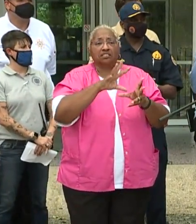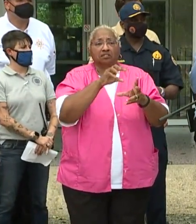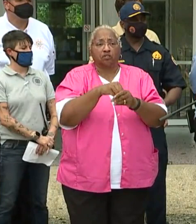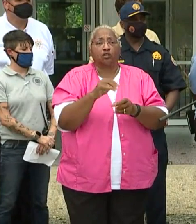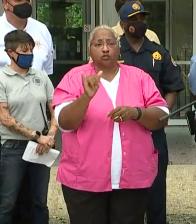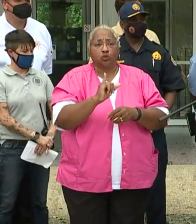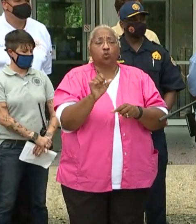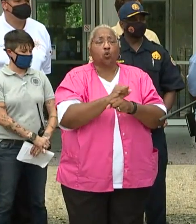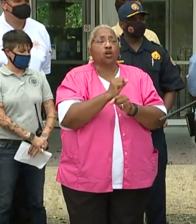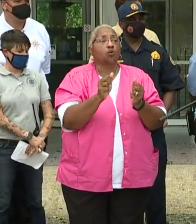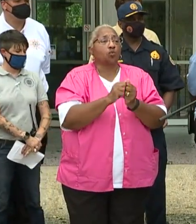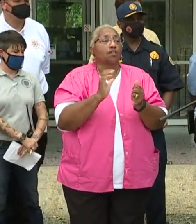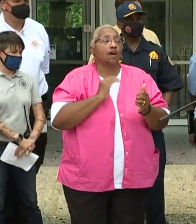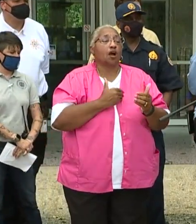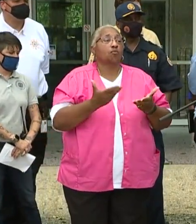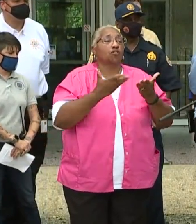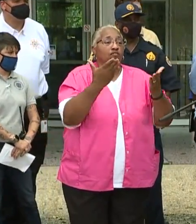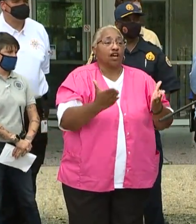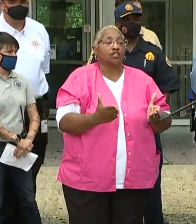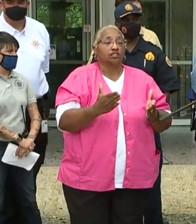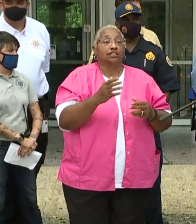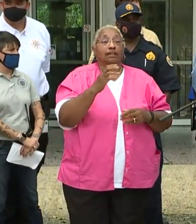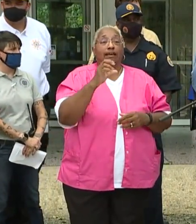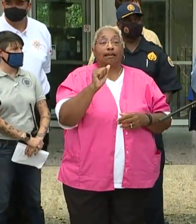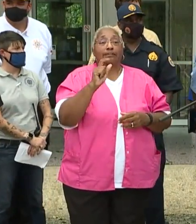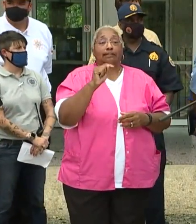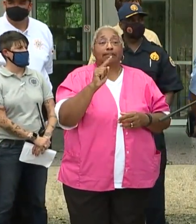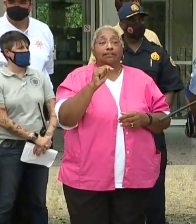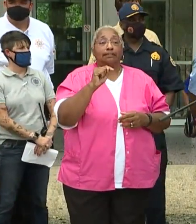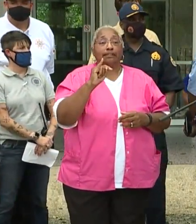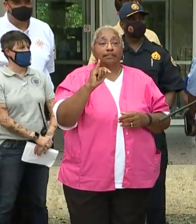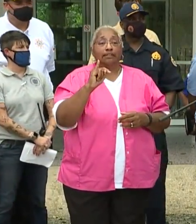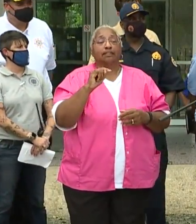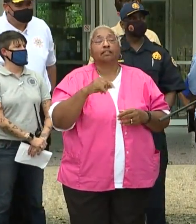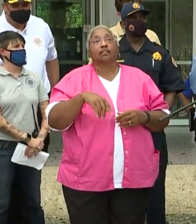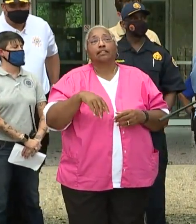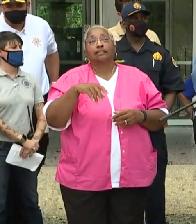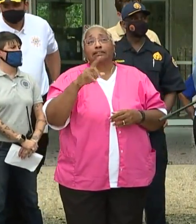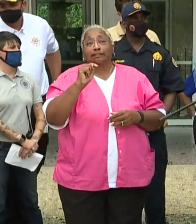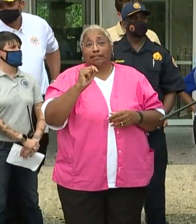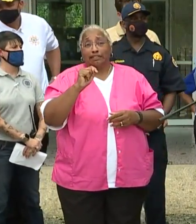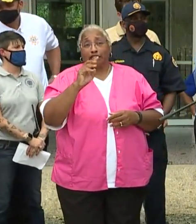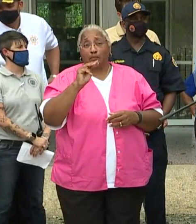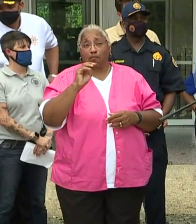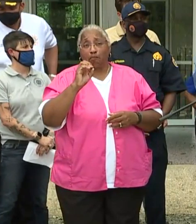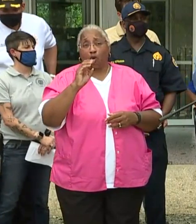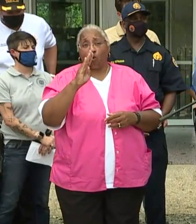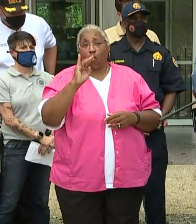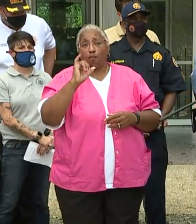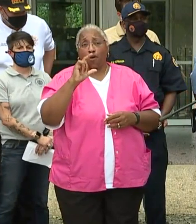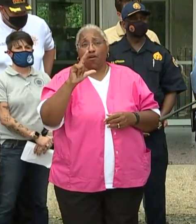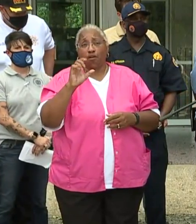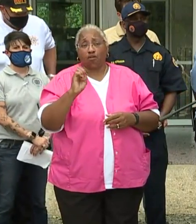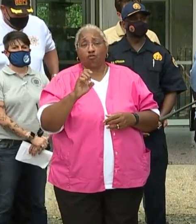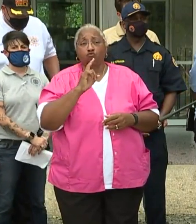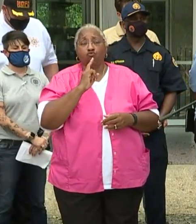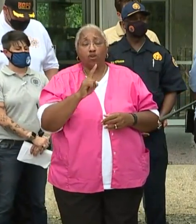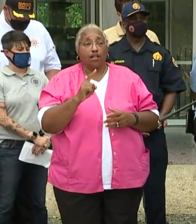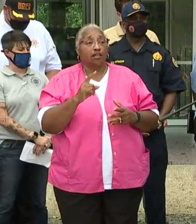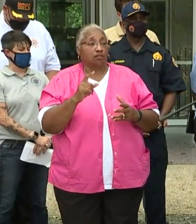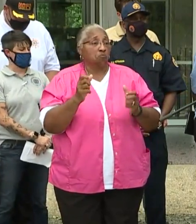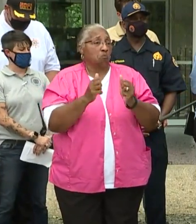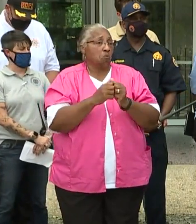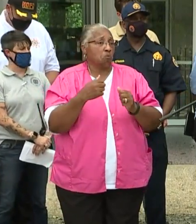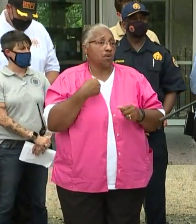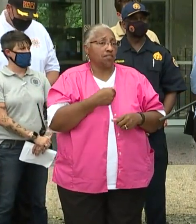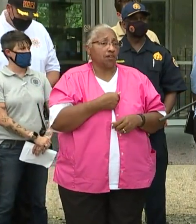our providers on that. AT&T has committed, as well as T-Mobile, and so T-Mobile has been just really boots on the ground with